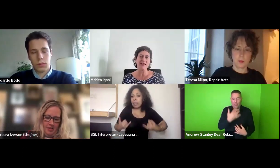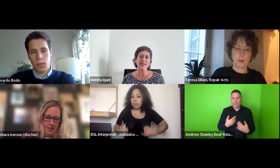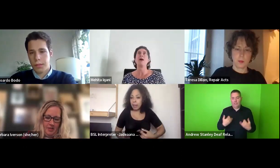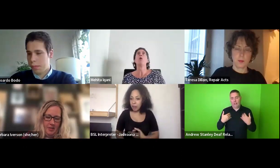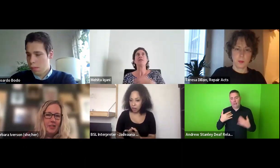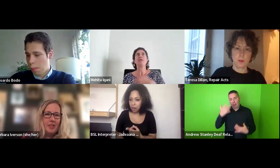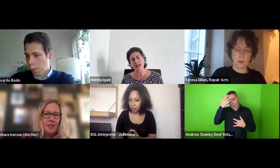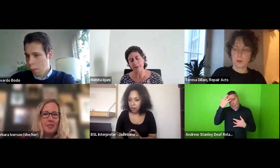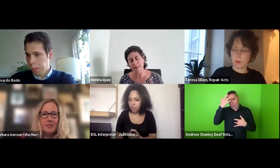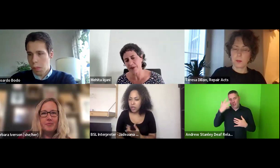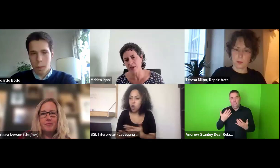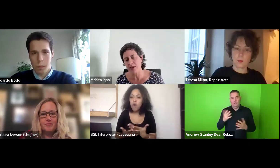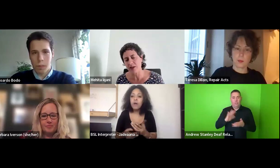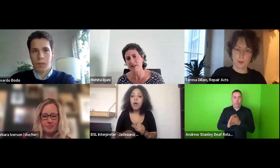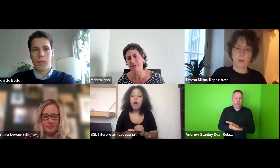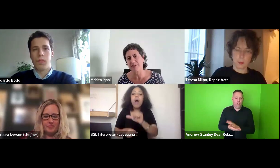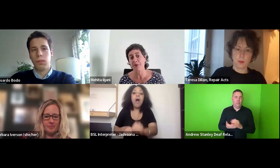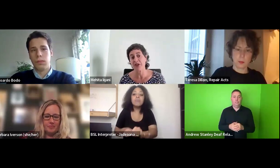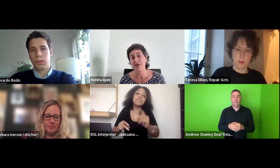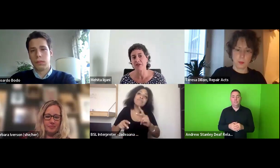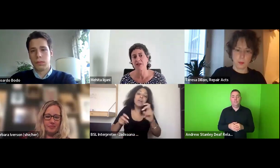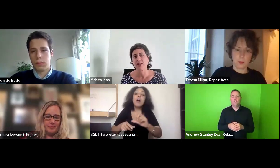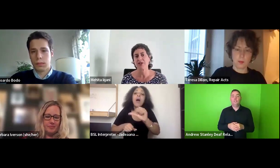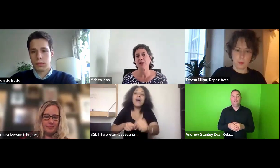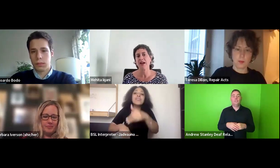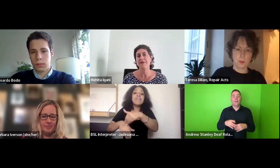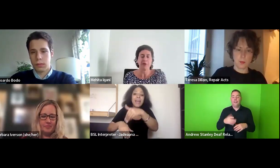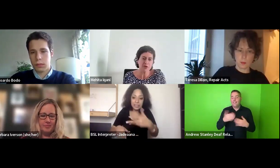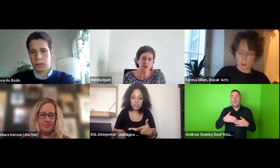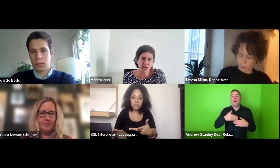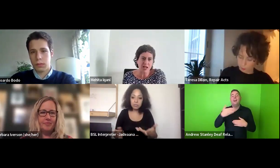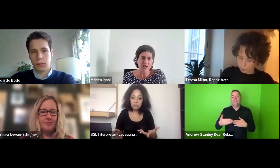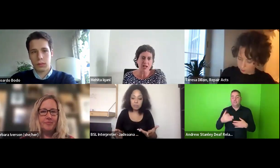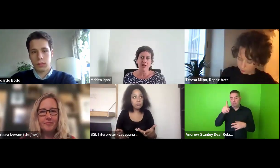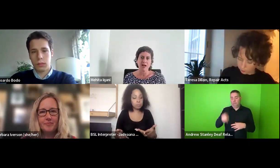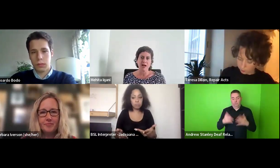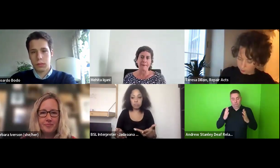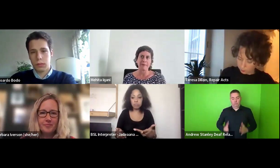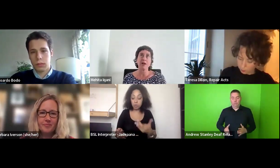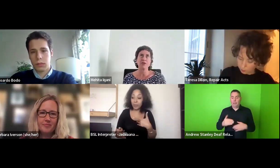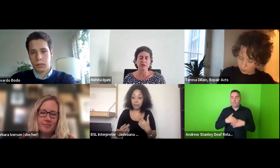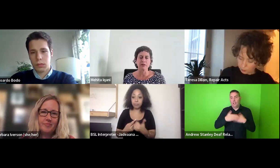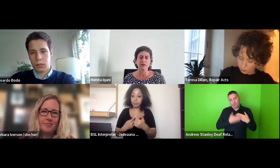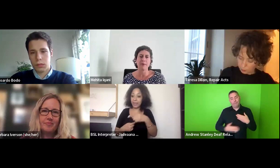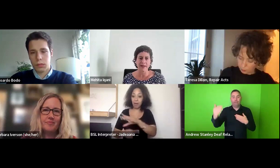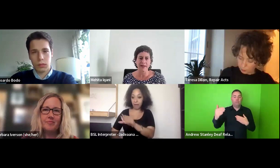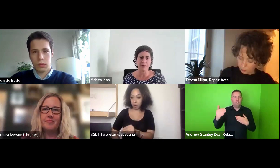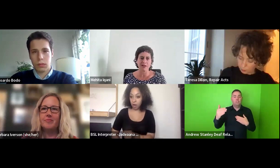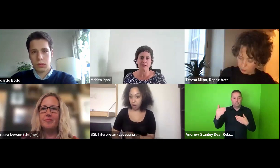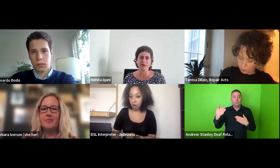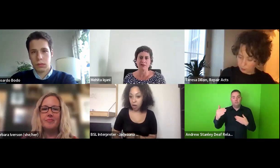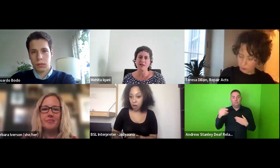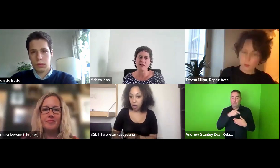after effects, and all of this is happening within a context of aspiration. So we have some very tricky cultural,